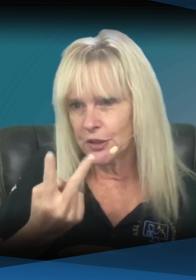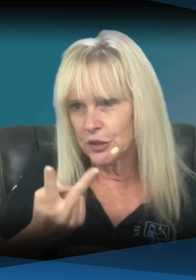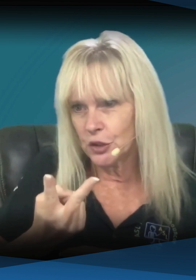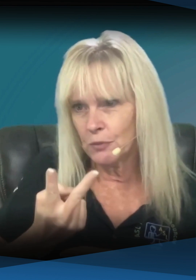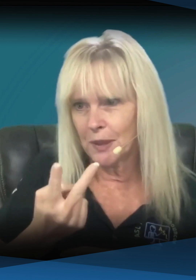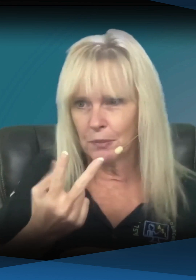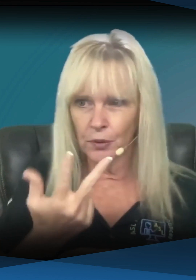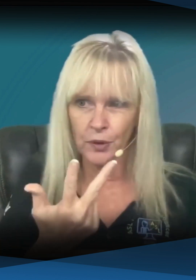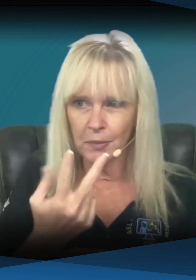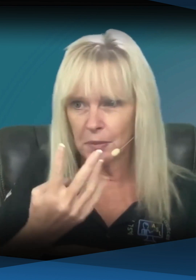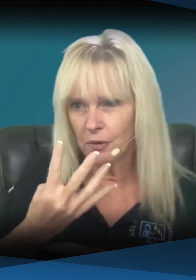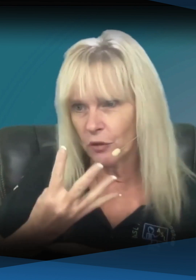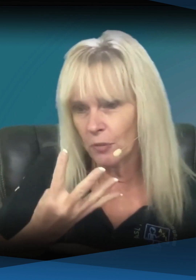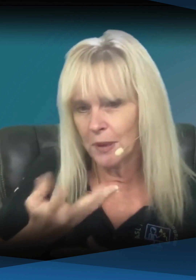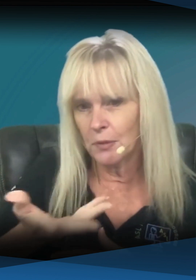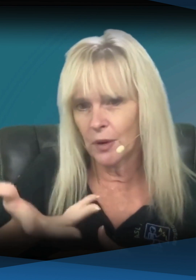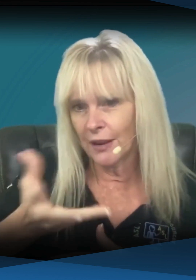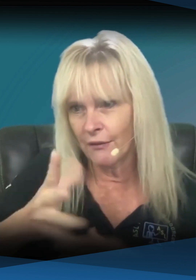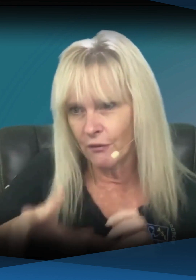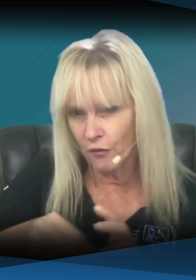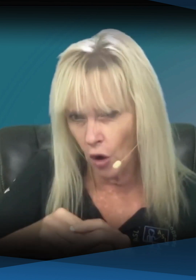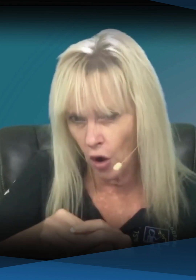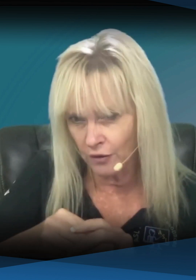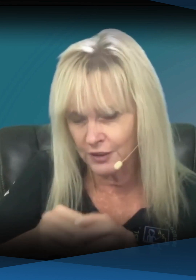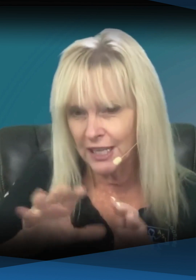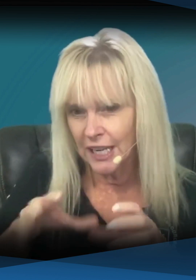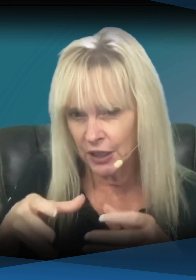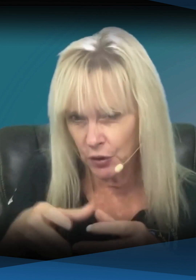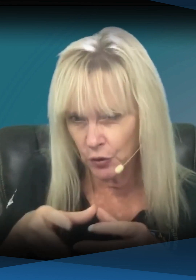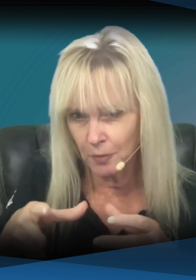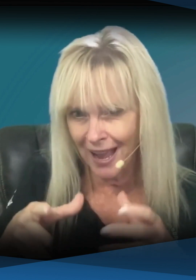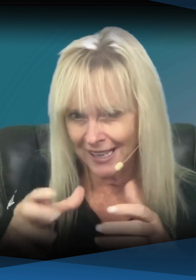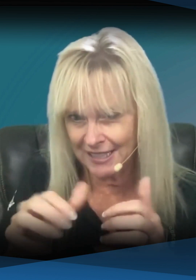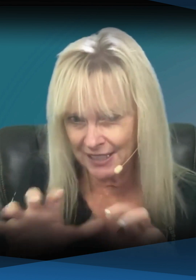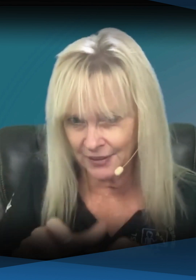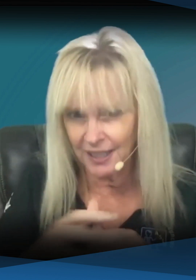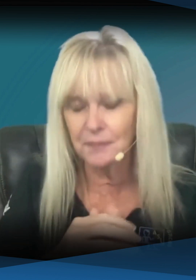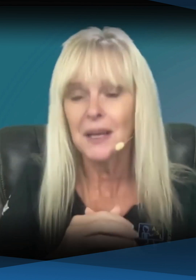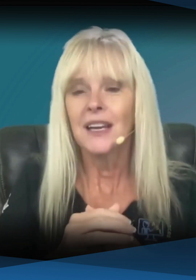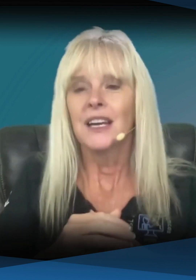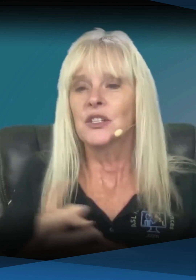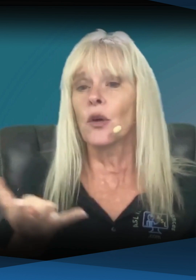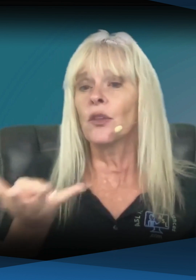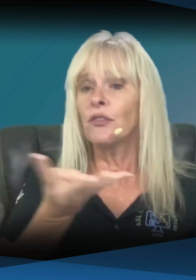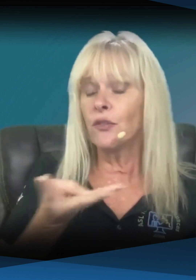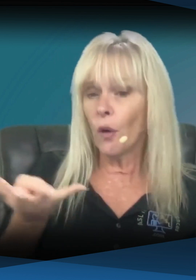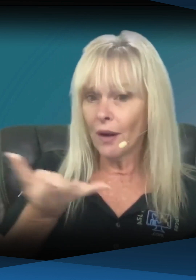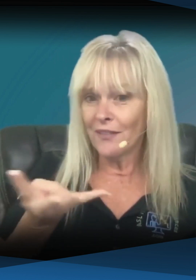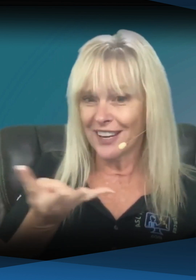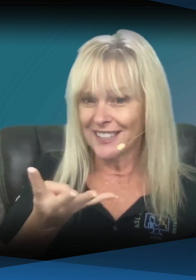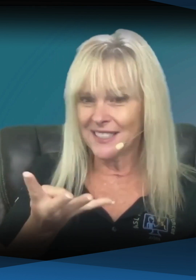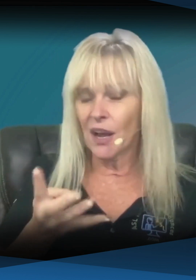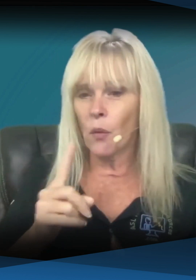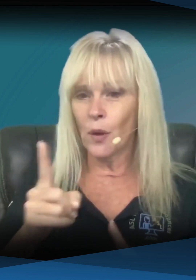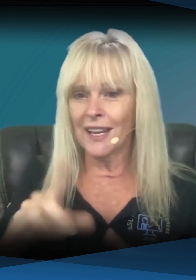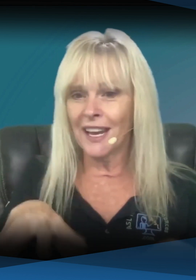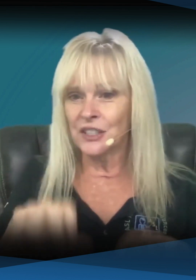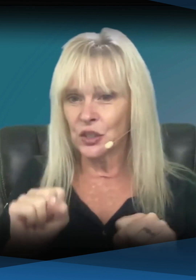2 people, 3 people, 4 people involved in a group activity. So the 4 of us went and took